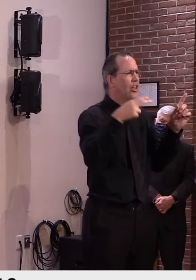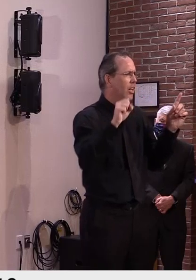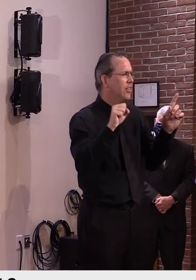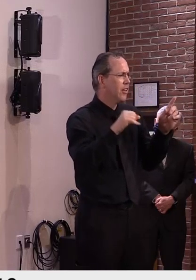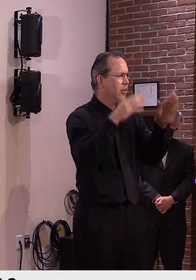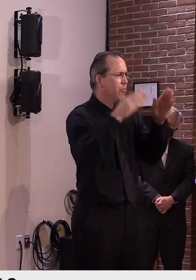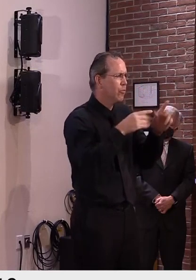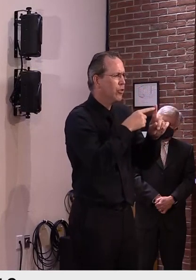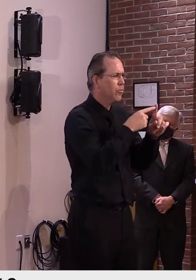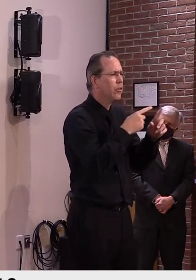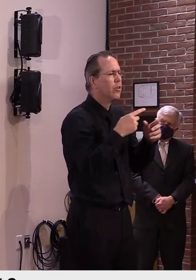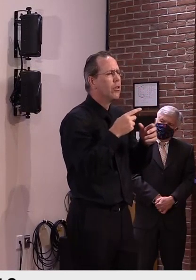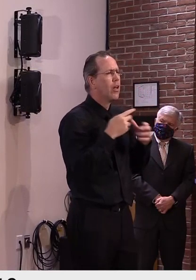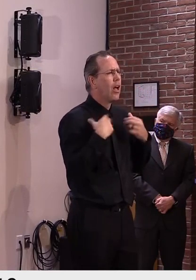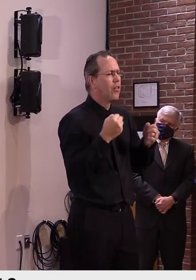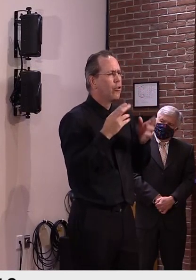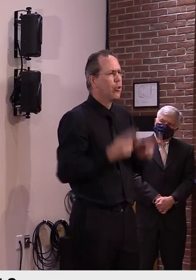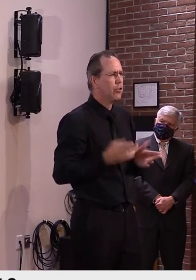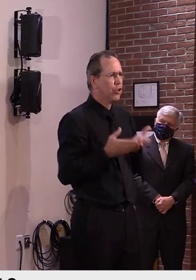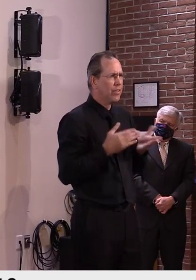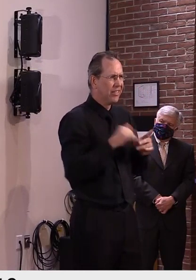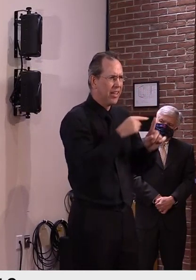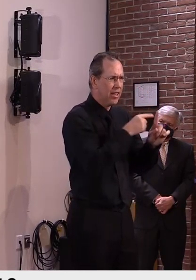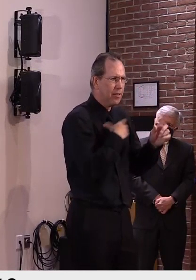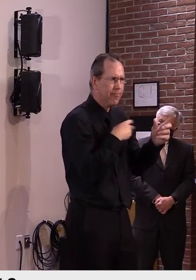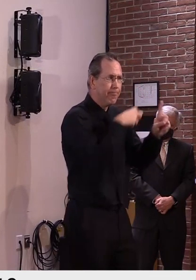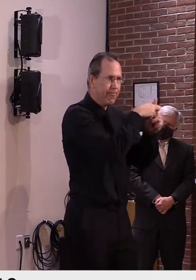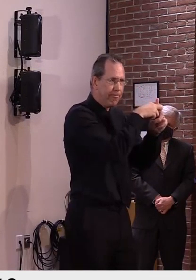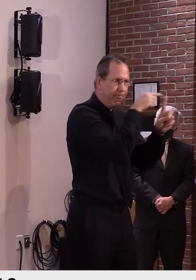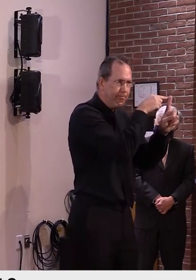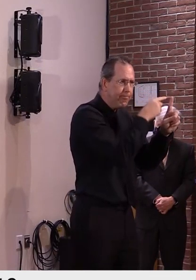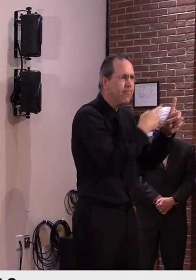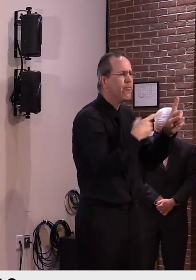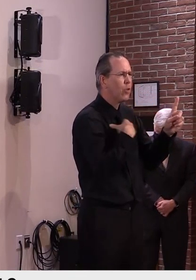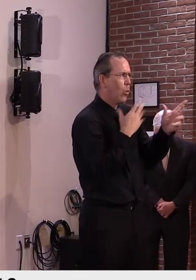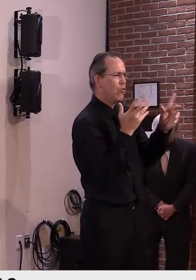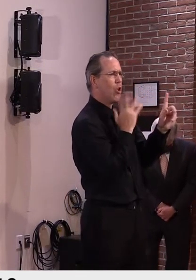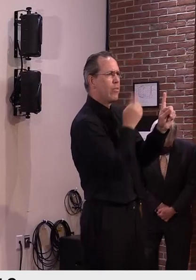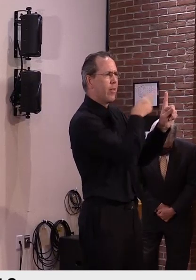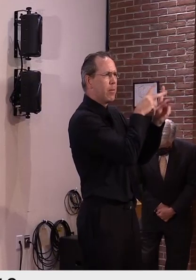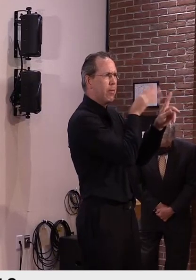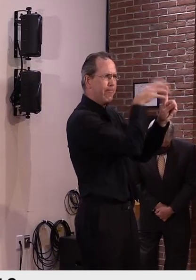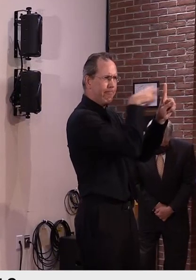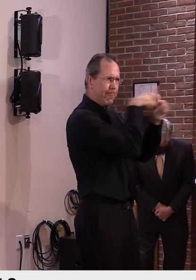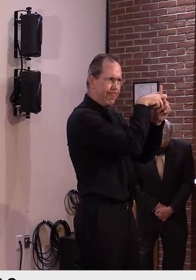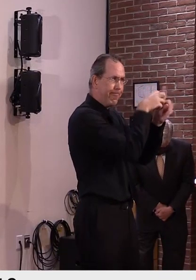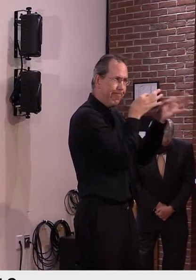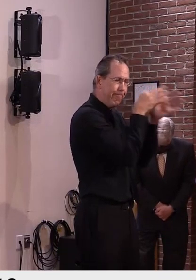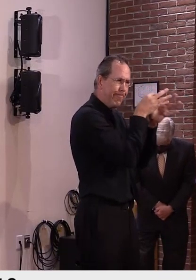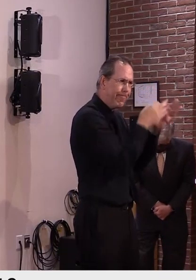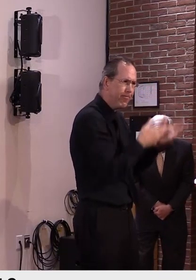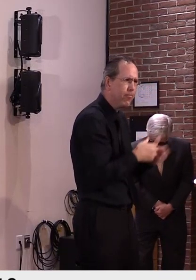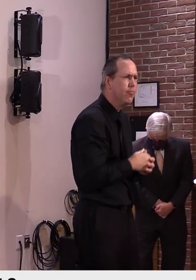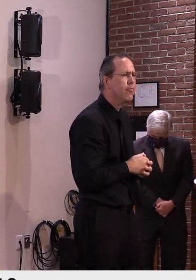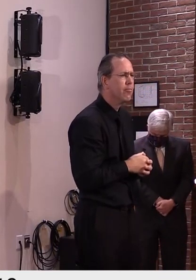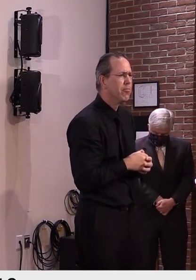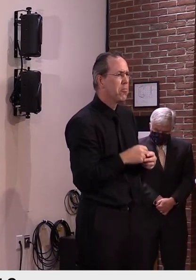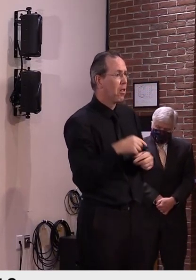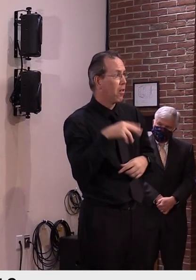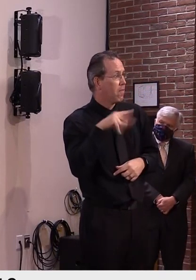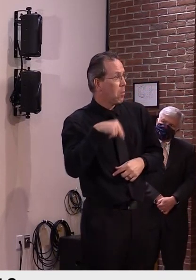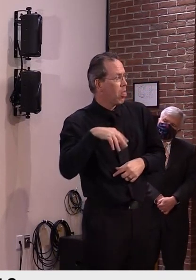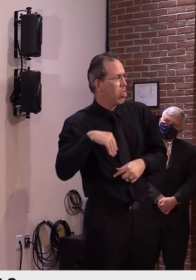know, not just Little Vermont, but as a nation, our concern mostly, as well